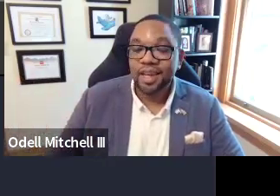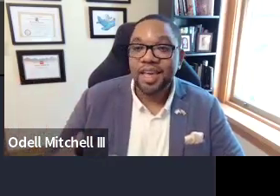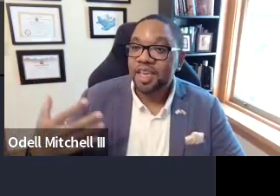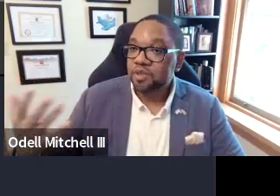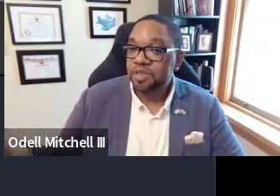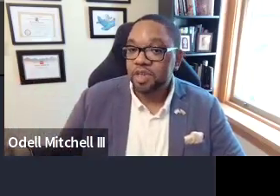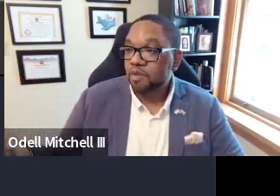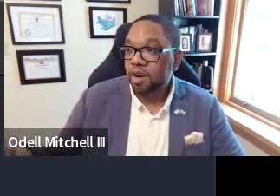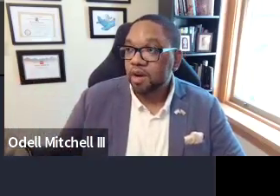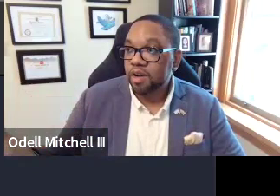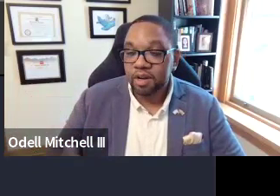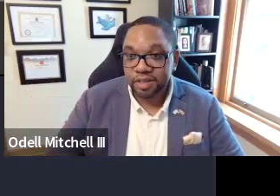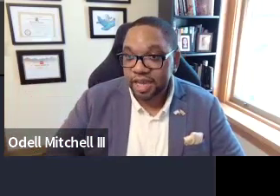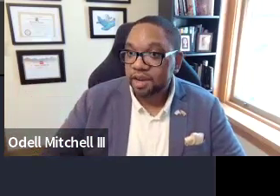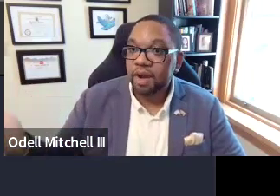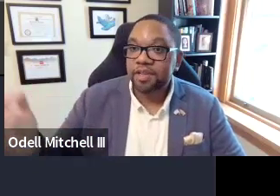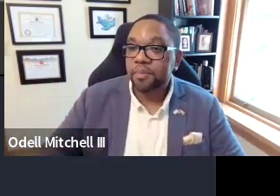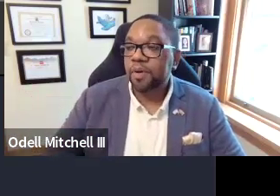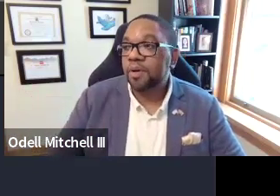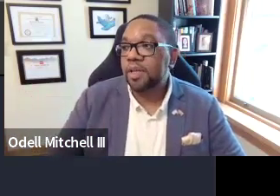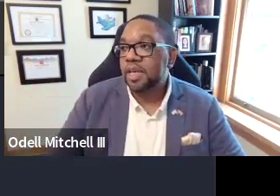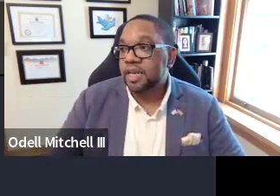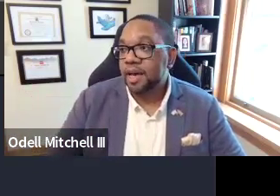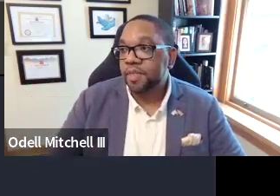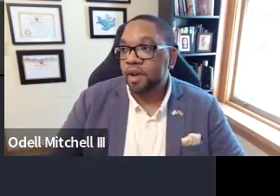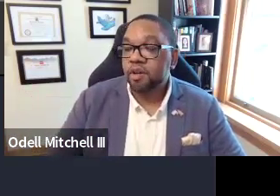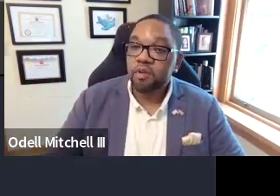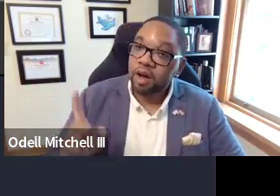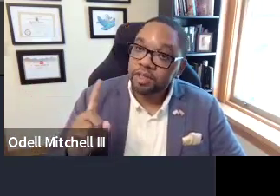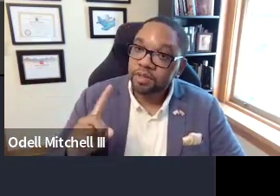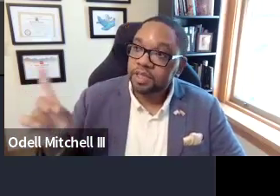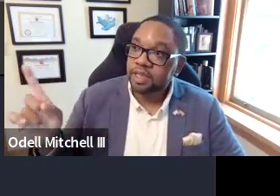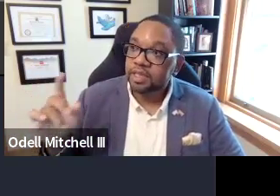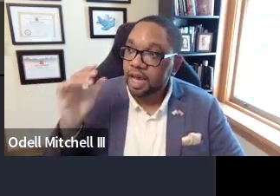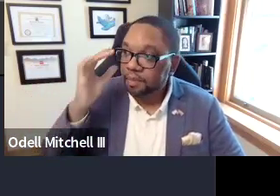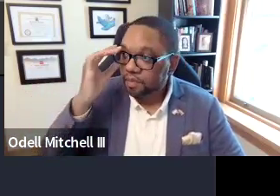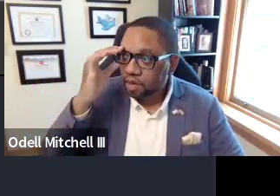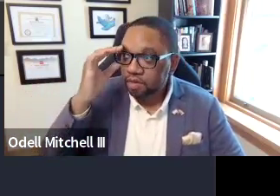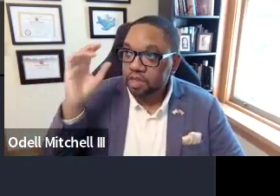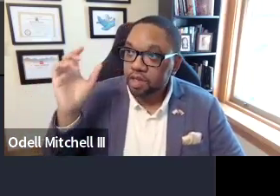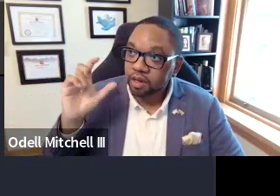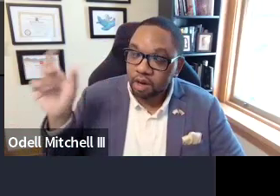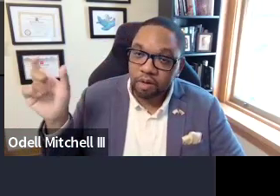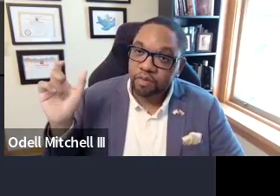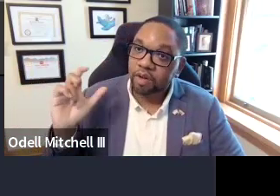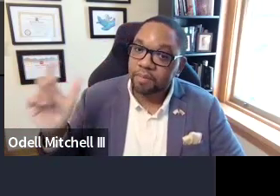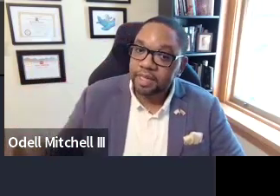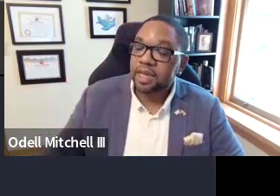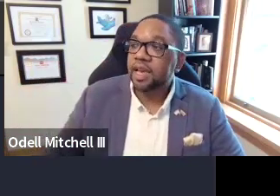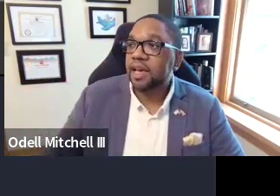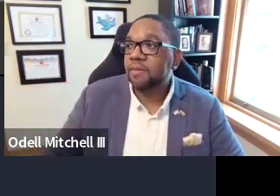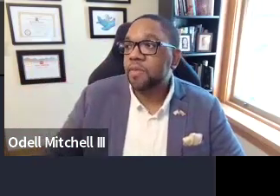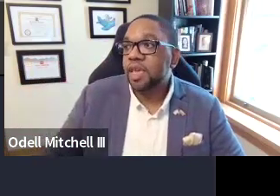handy, use the QR code and it'll take you right to the poll to hop in there. You also see at the top, if you use the code, if you